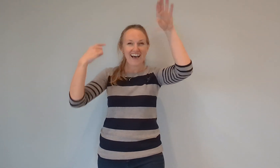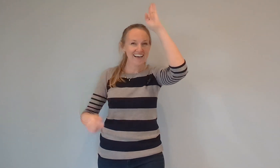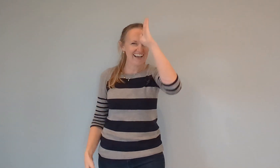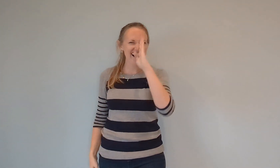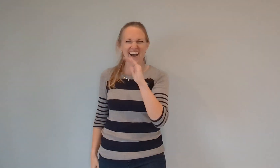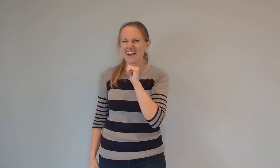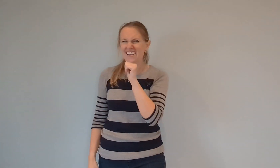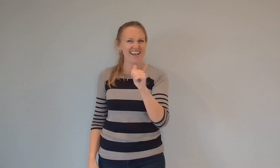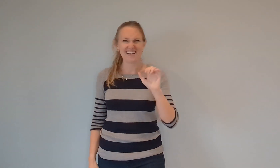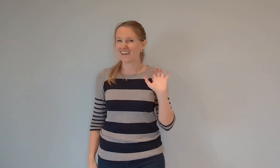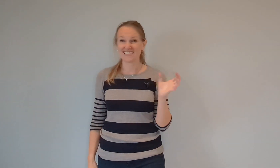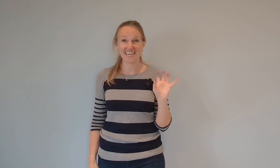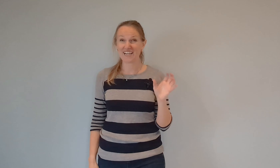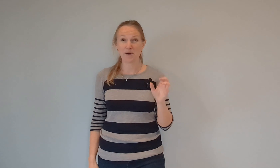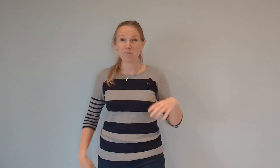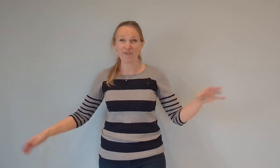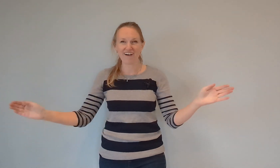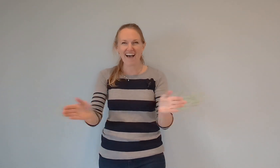Hallelujah, God not shakeable.